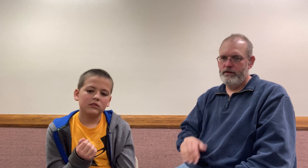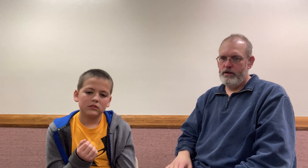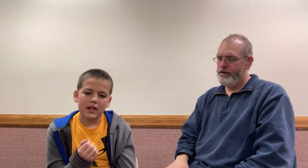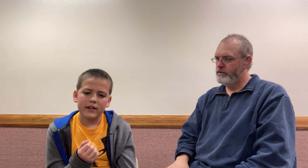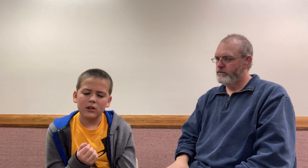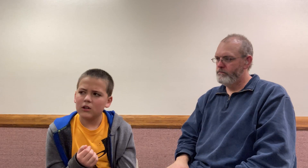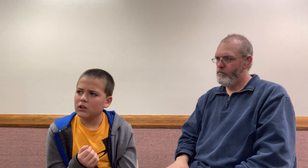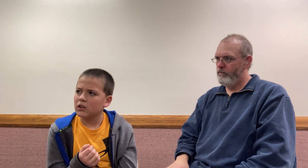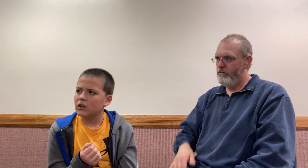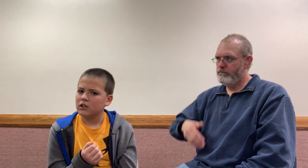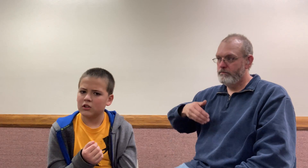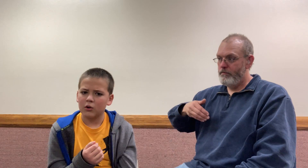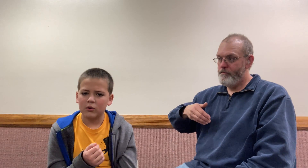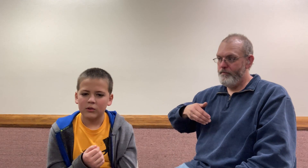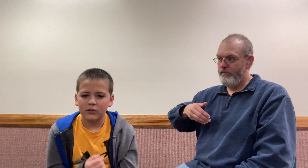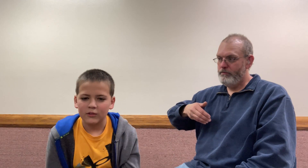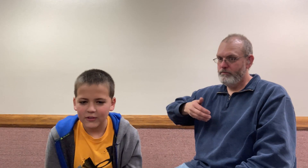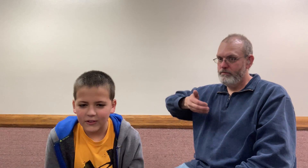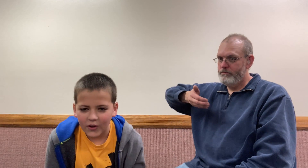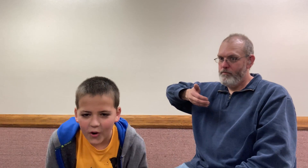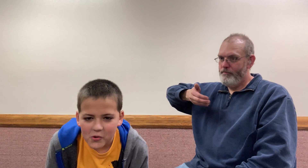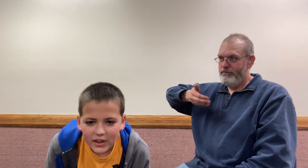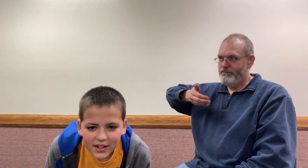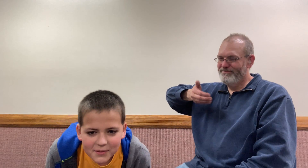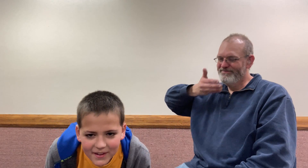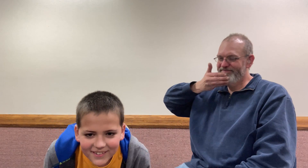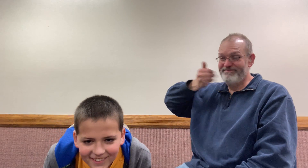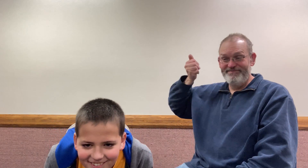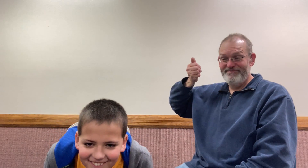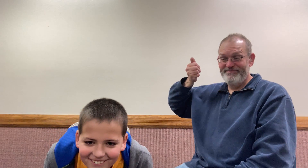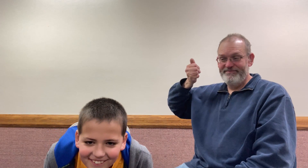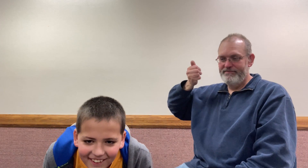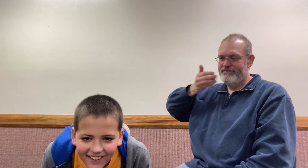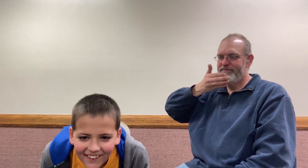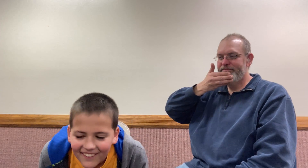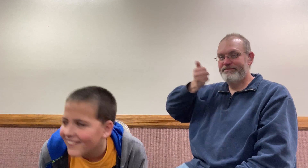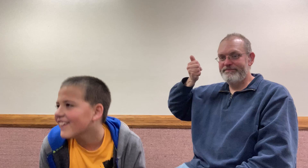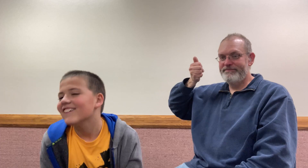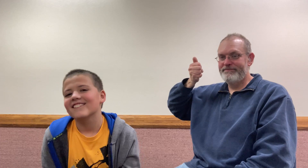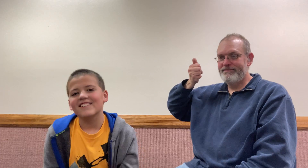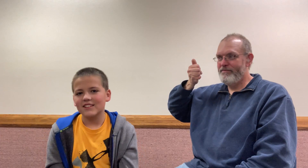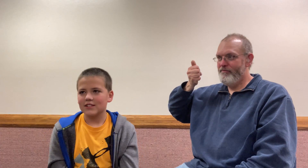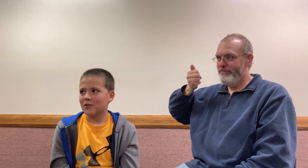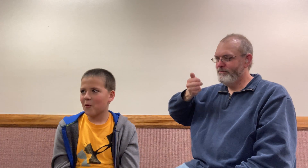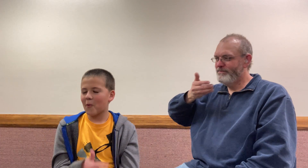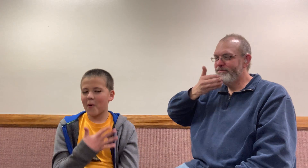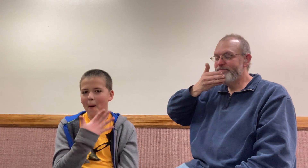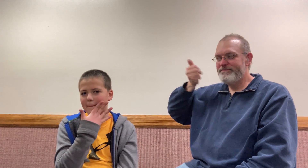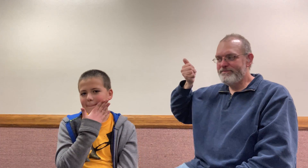And better. No. Oh, that is better. I thought it was an L. Sorry. Oh,